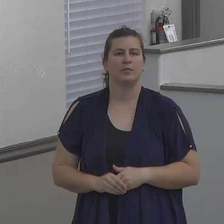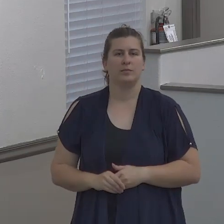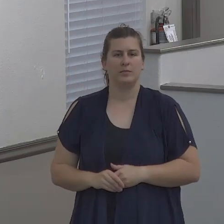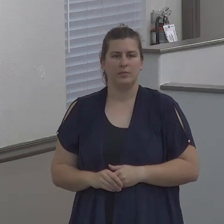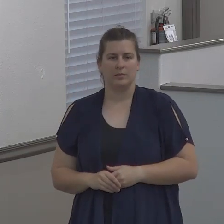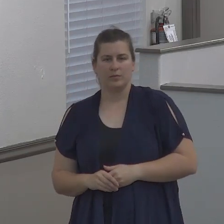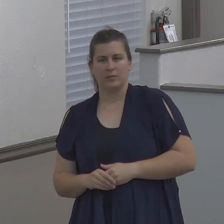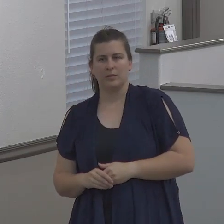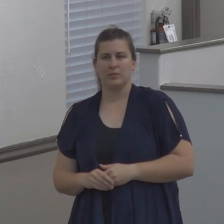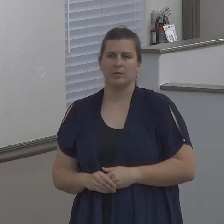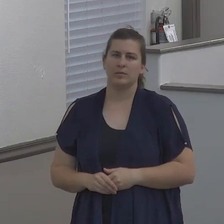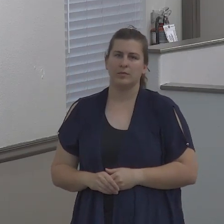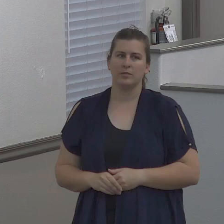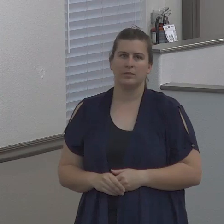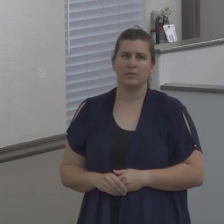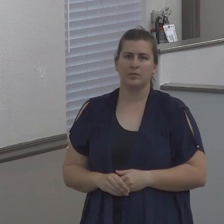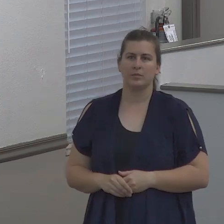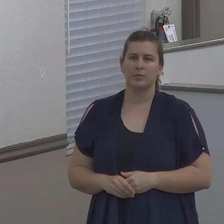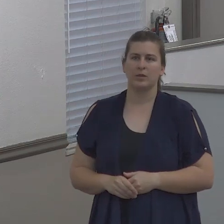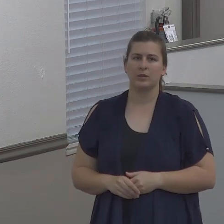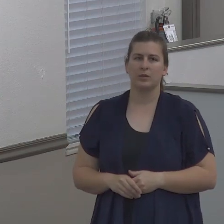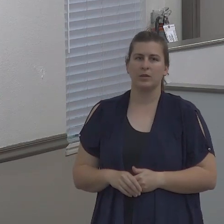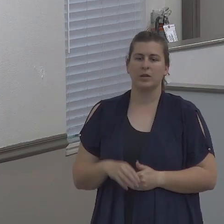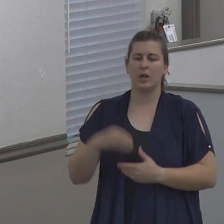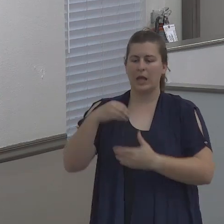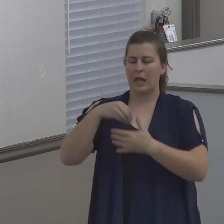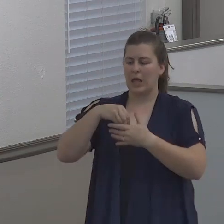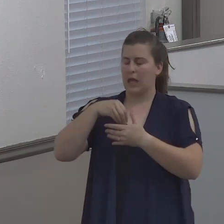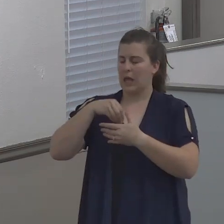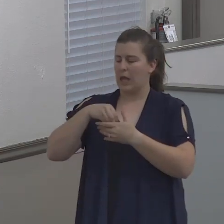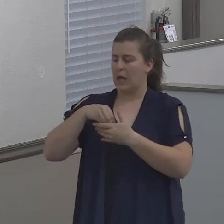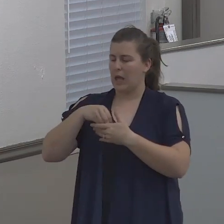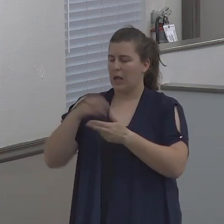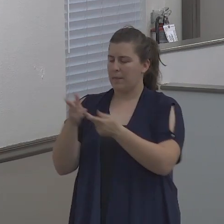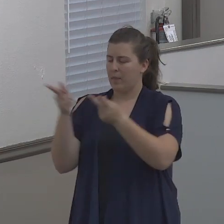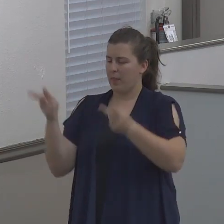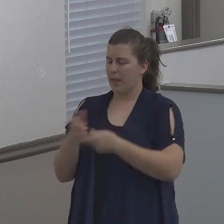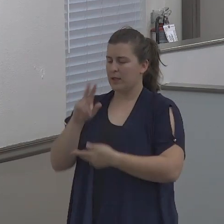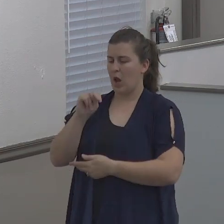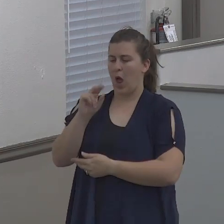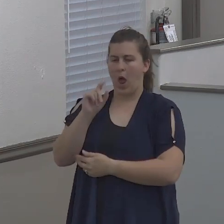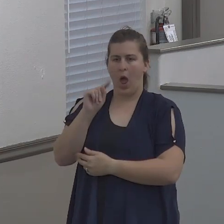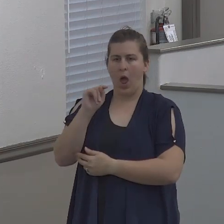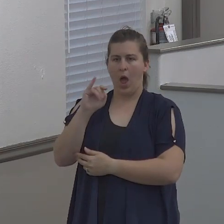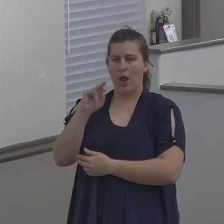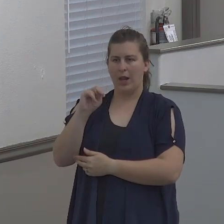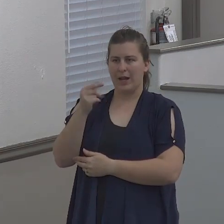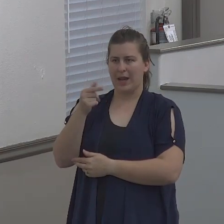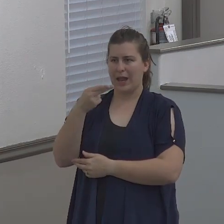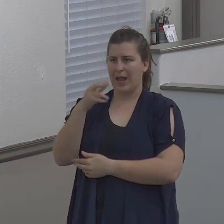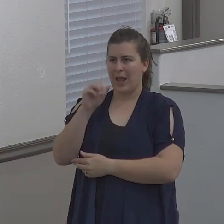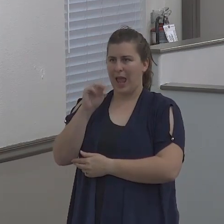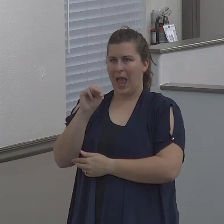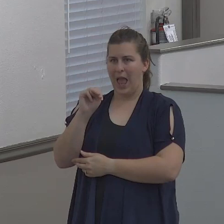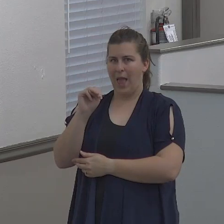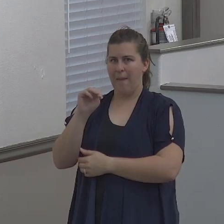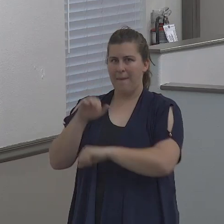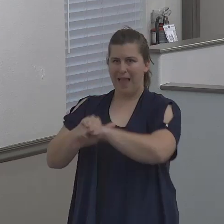Jesus' name. Amen. In Nottingham, England, there was a